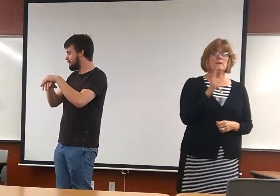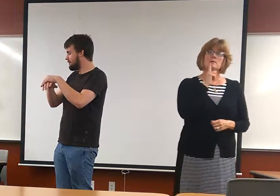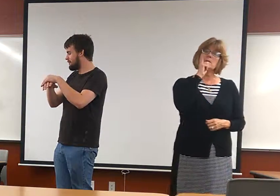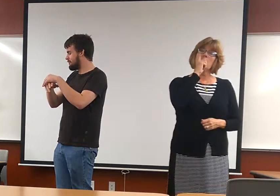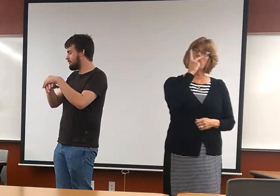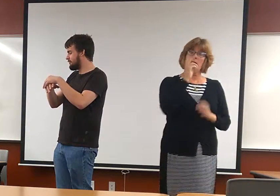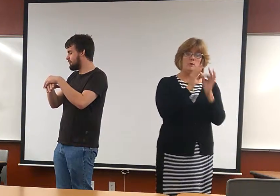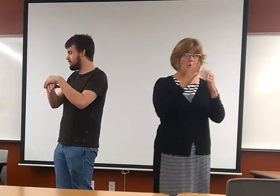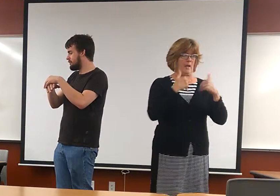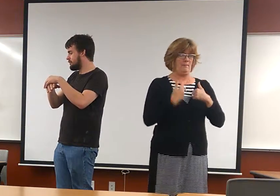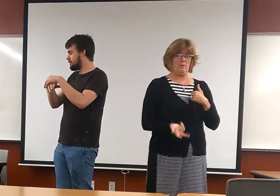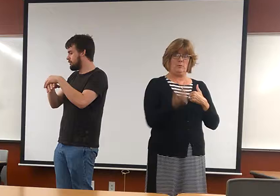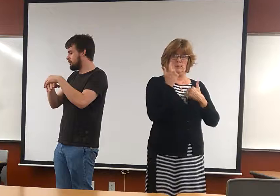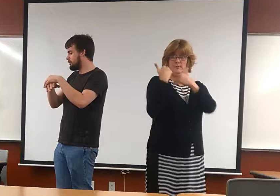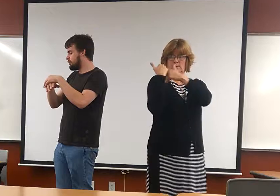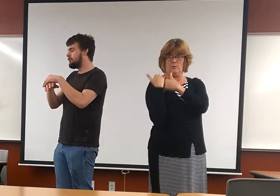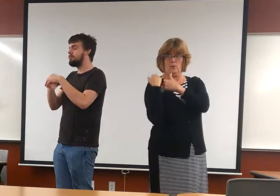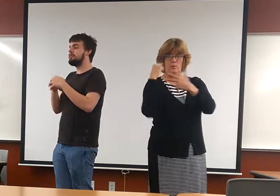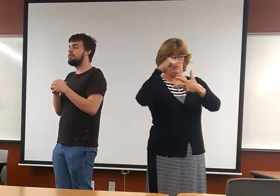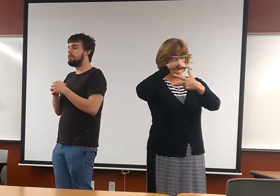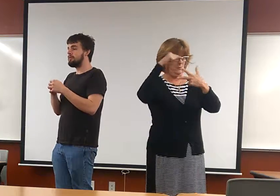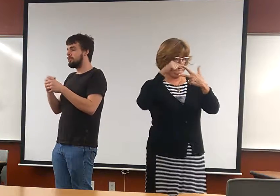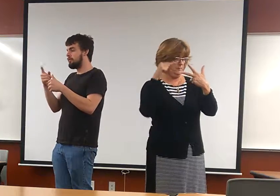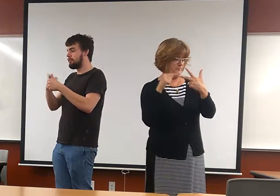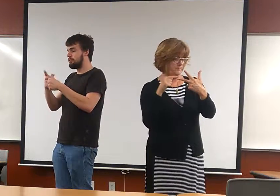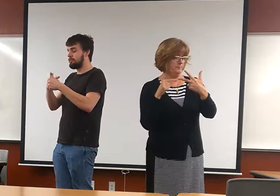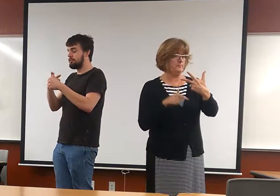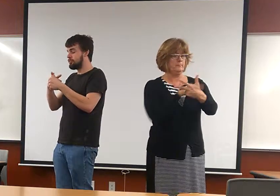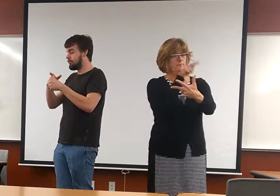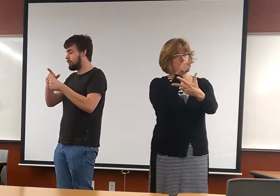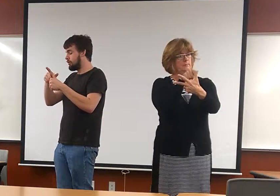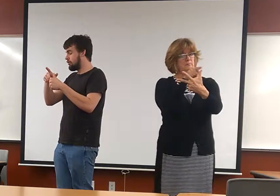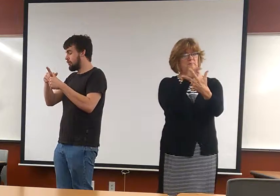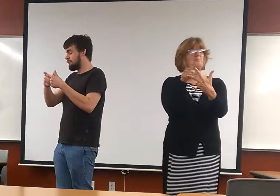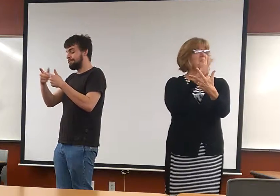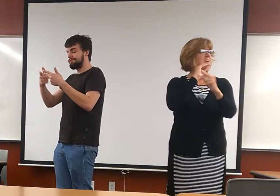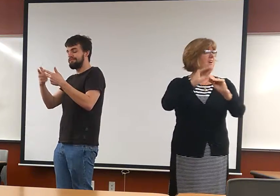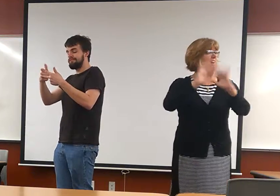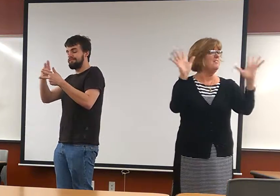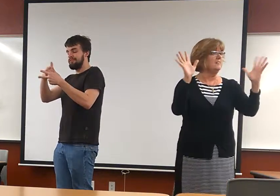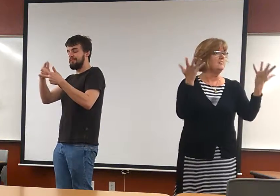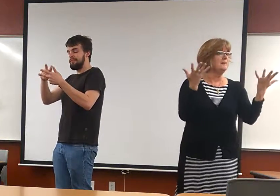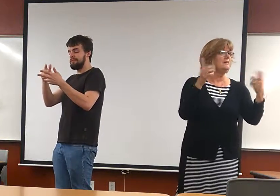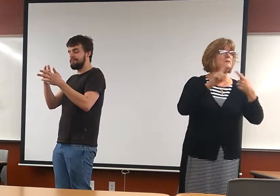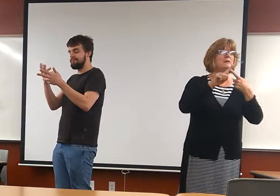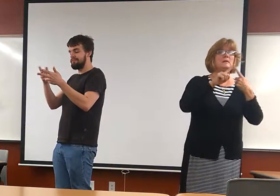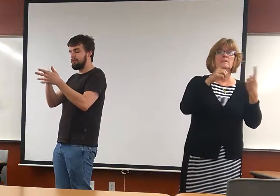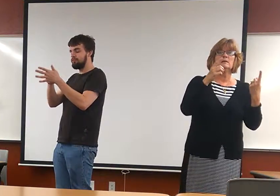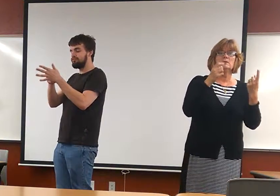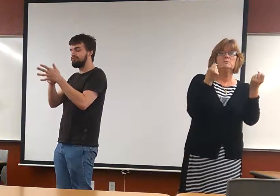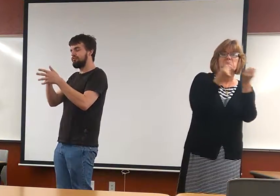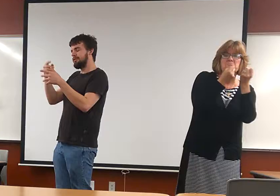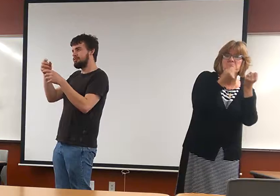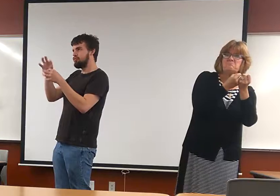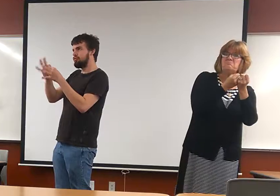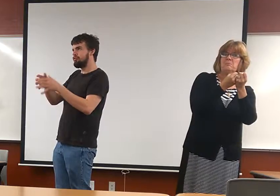while interpreting for a deafblind consumer. The first 2 are pretty obvious: the support of accessibility to